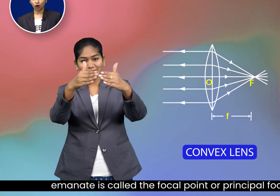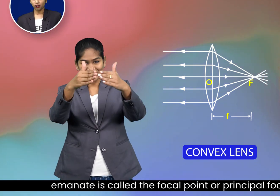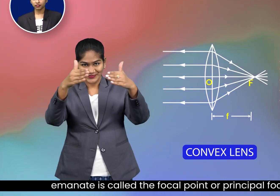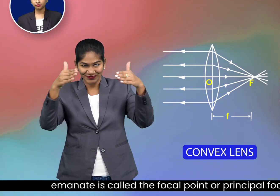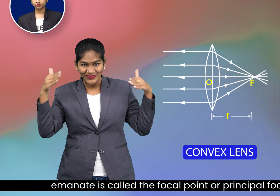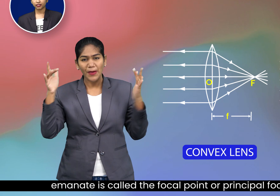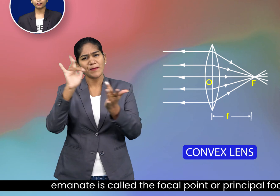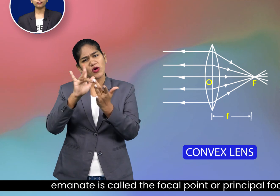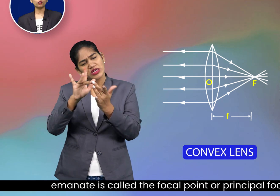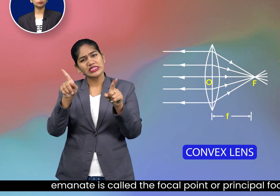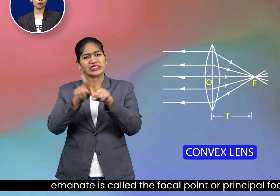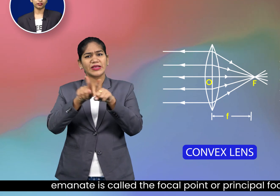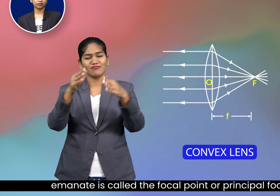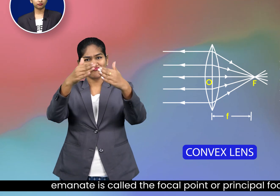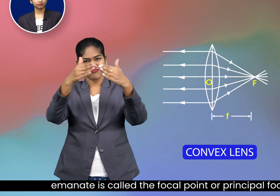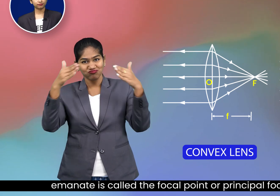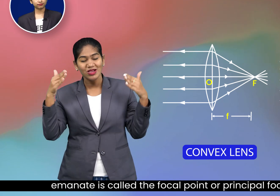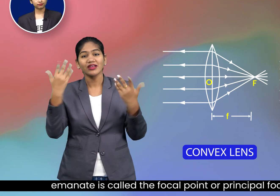called the focal point